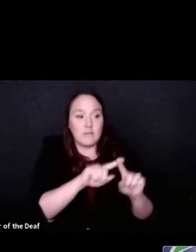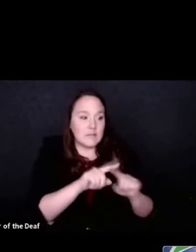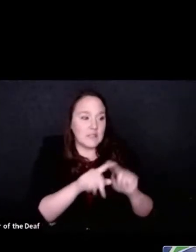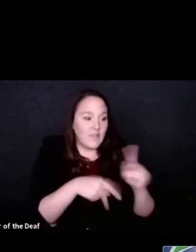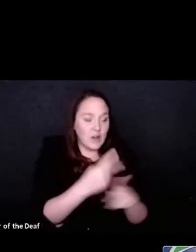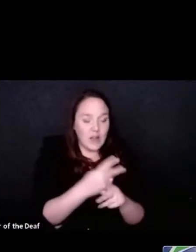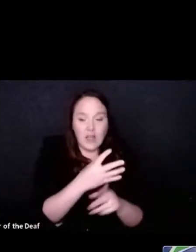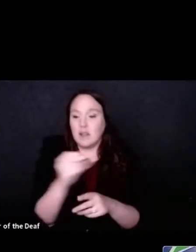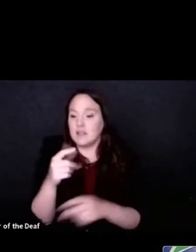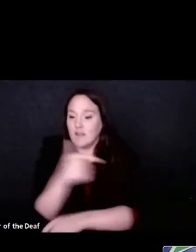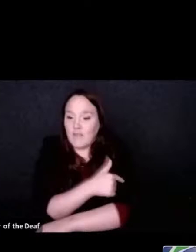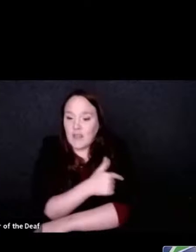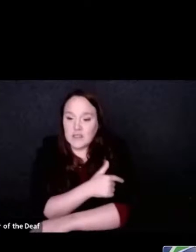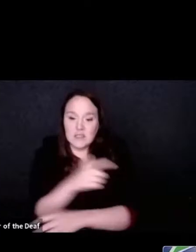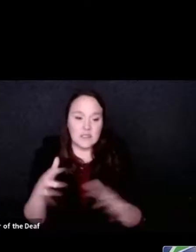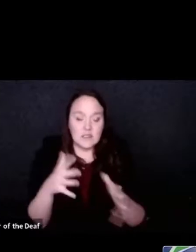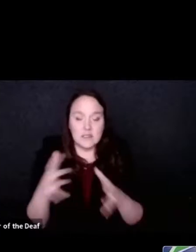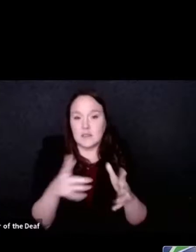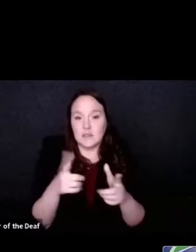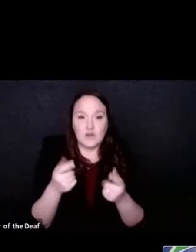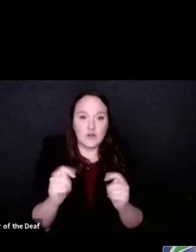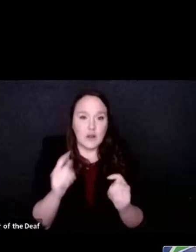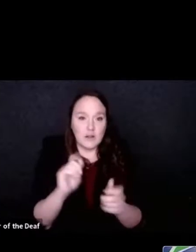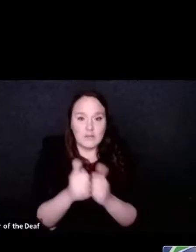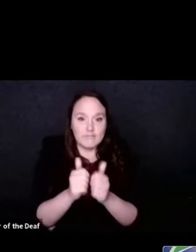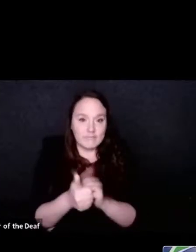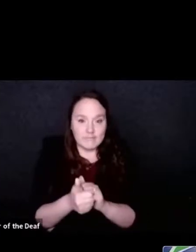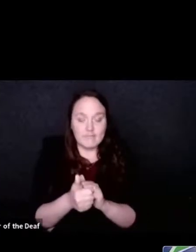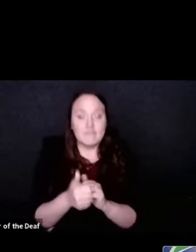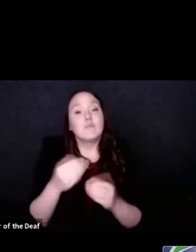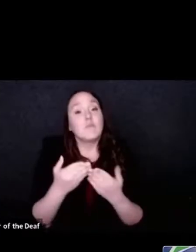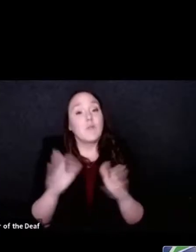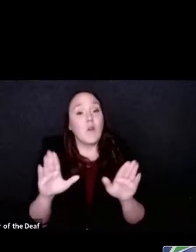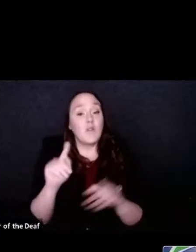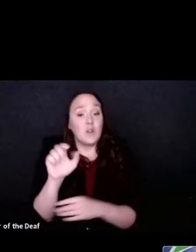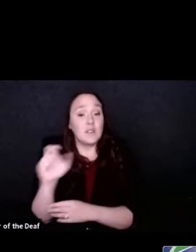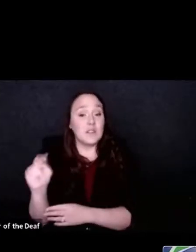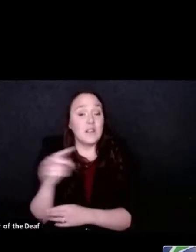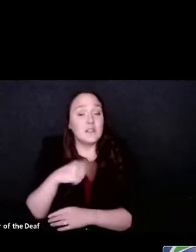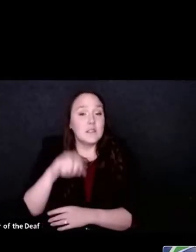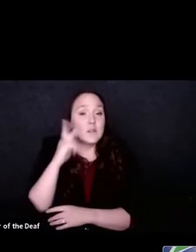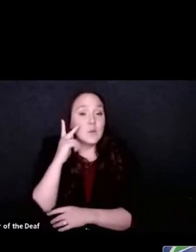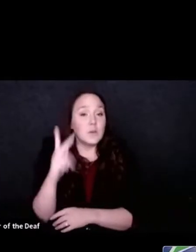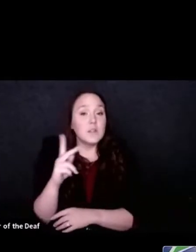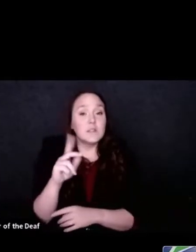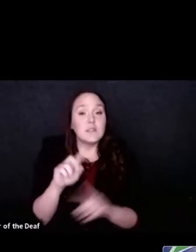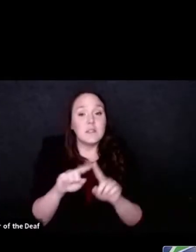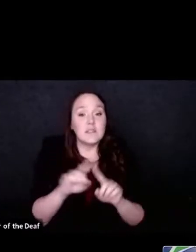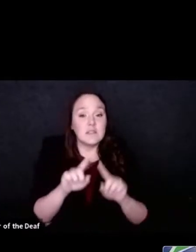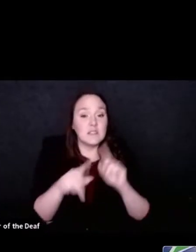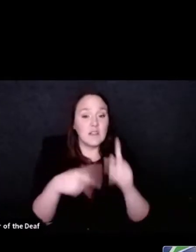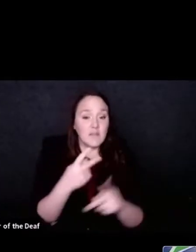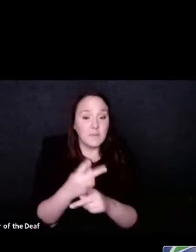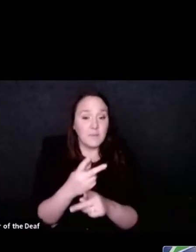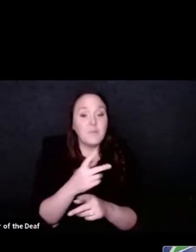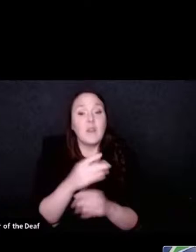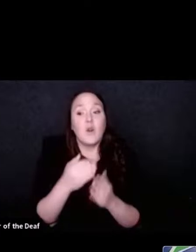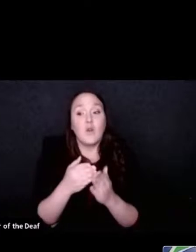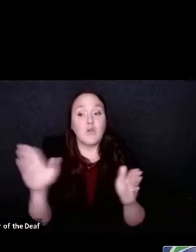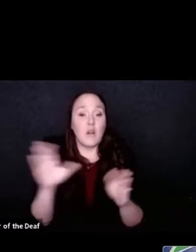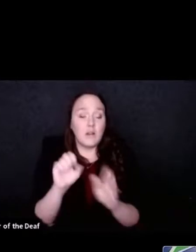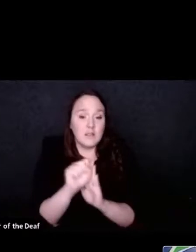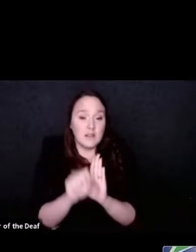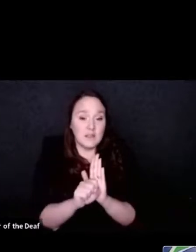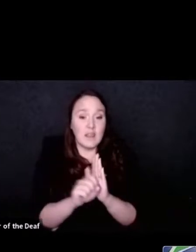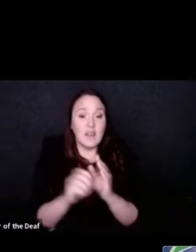So want to put a plug in there. I can say overall for Tennessee, we are seeing variants across the state. The major one